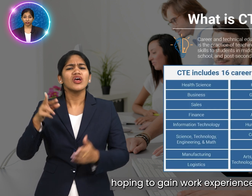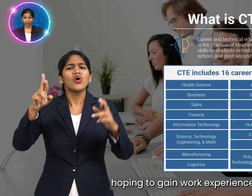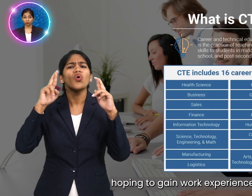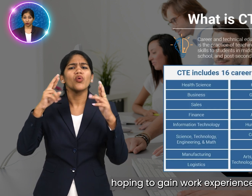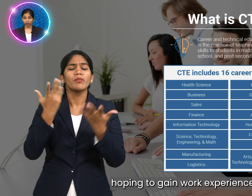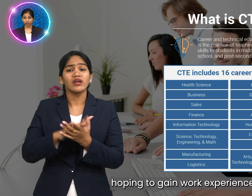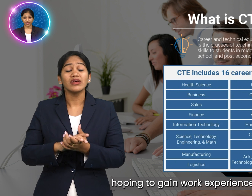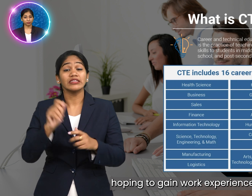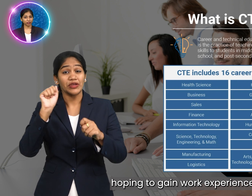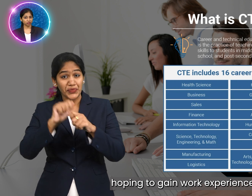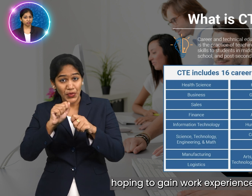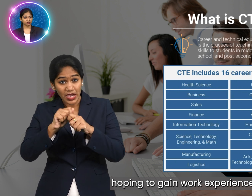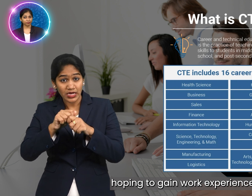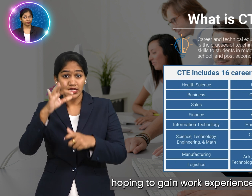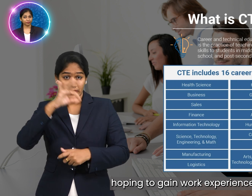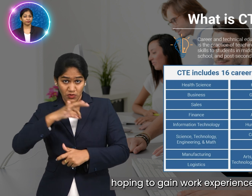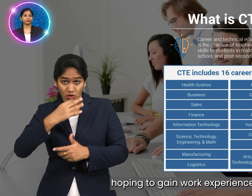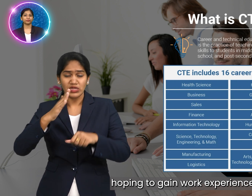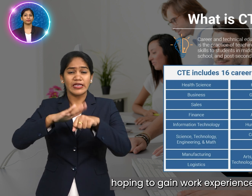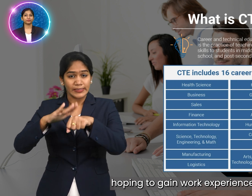hoping to gain work experience